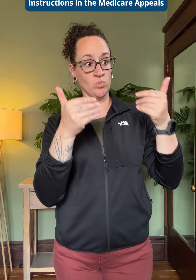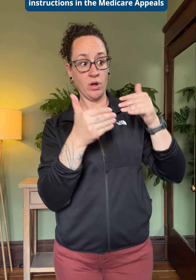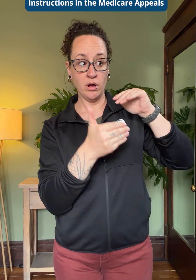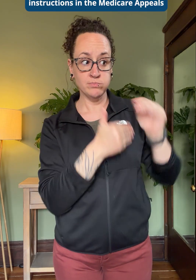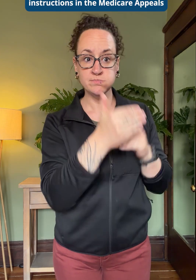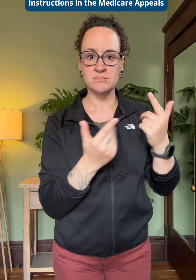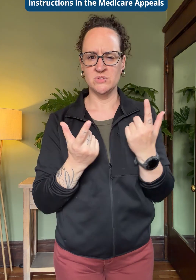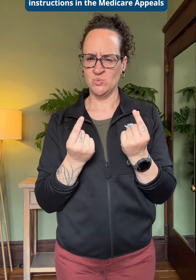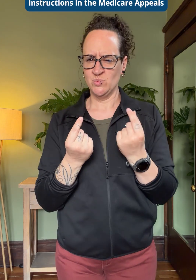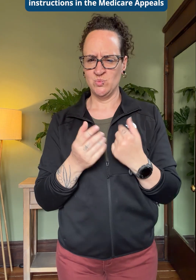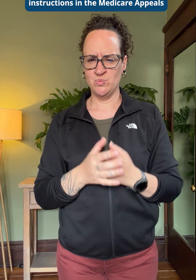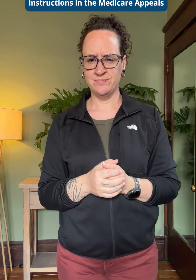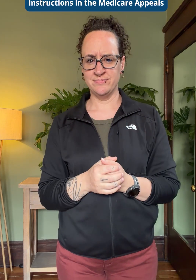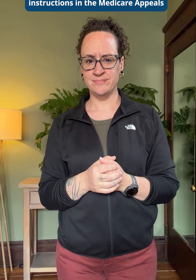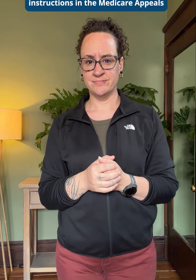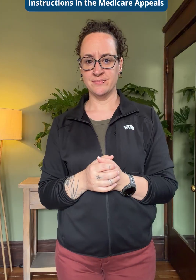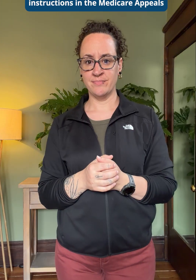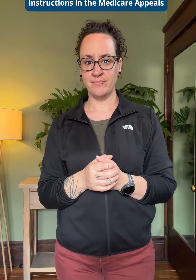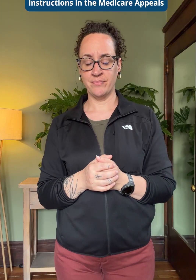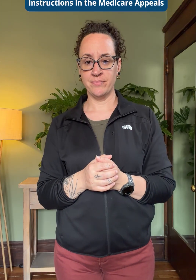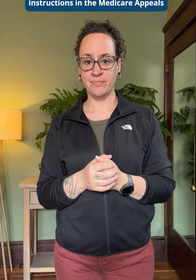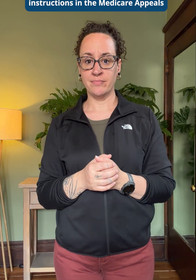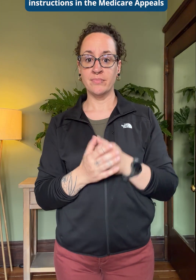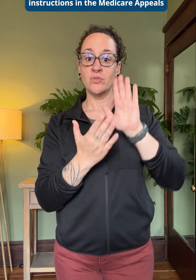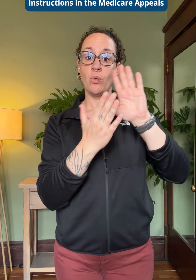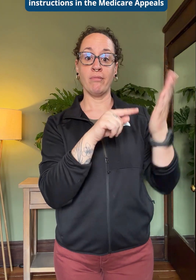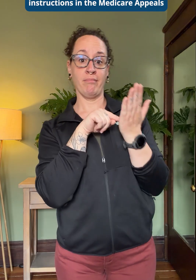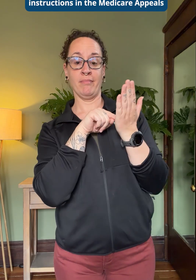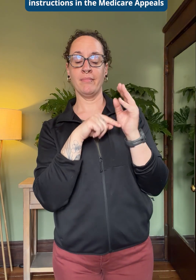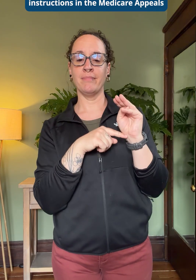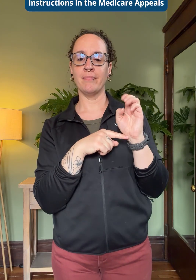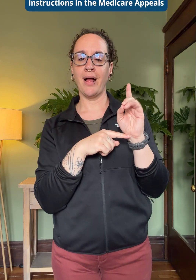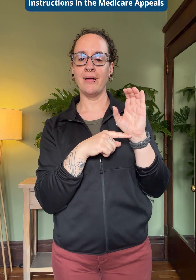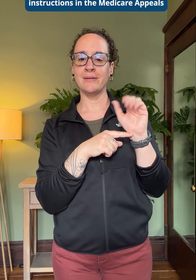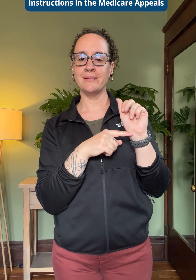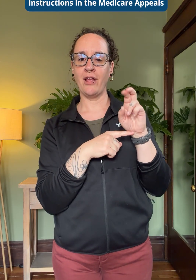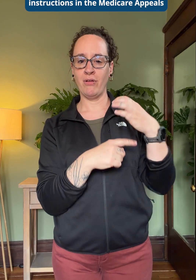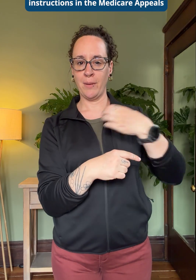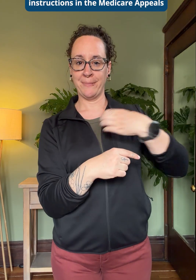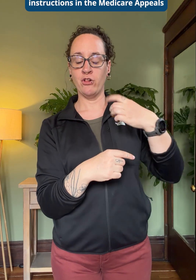To proceed, you must follow the instructions in the Medicare